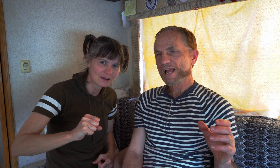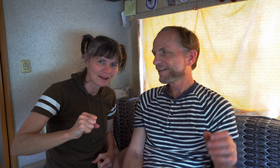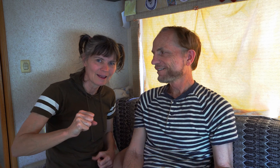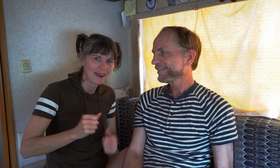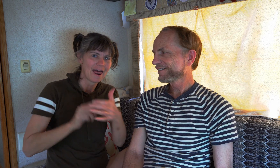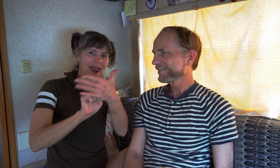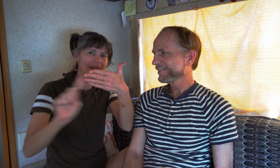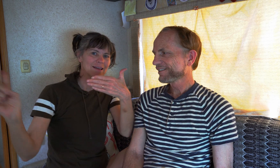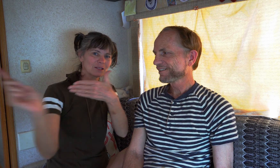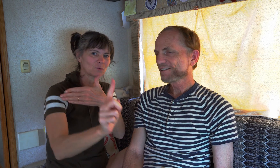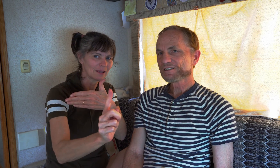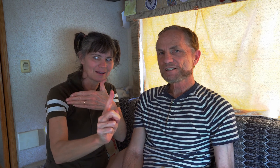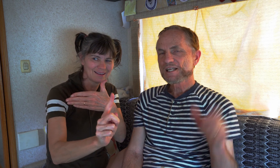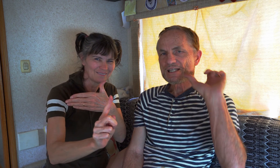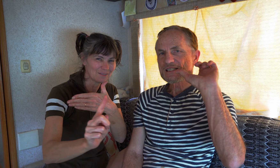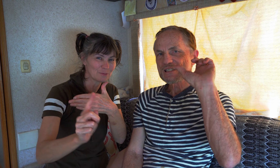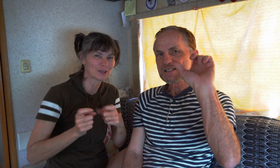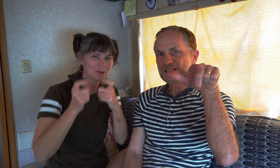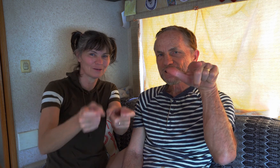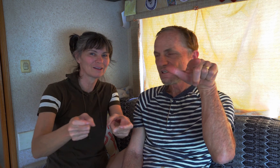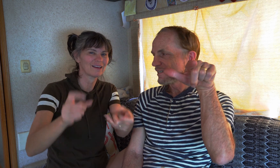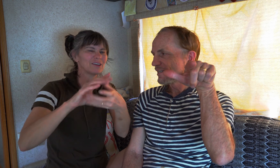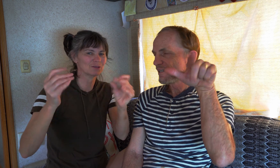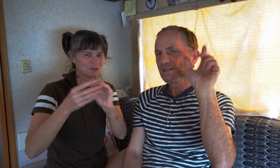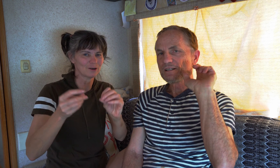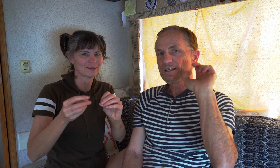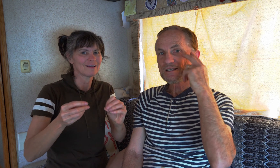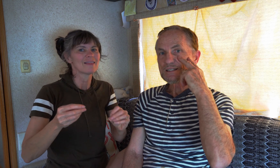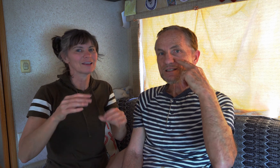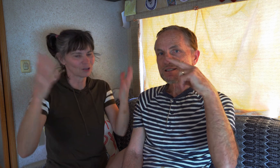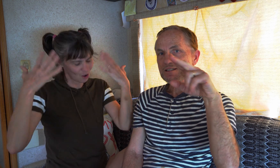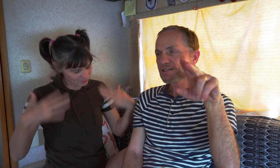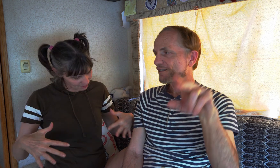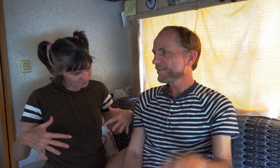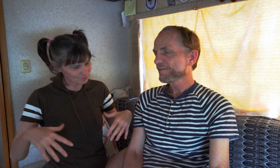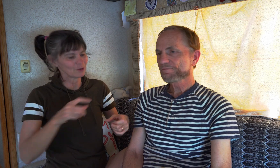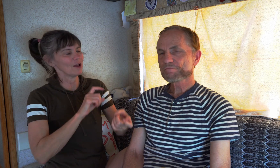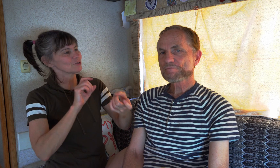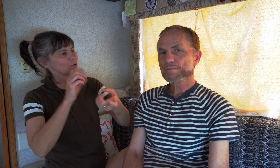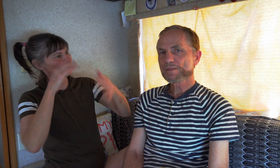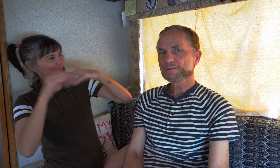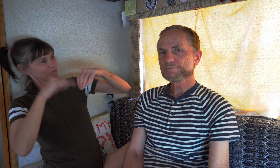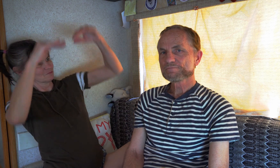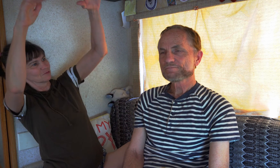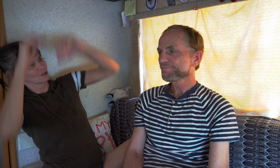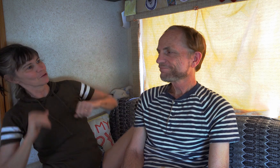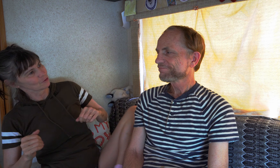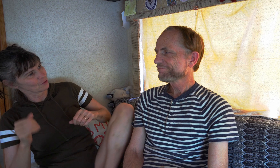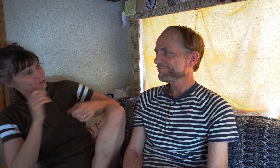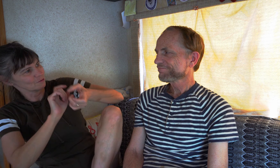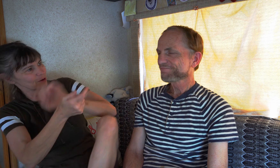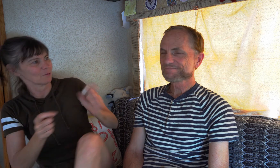you next week. We'll bring you a new story. Things are calming down a bit. We don't have storage to